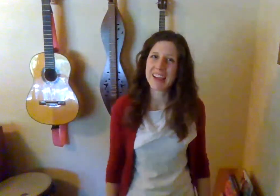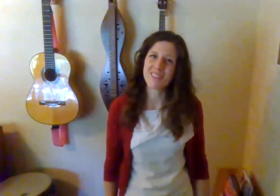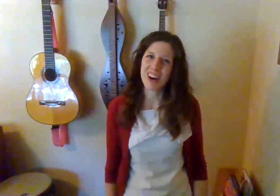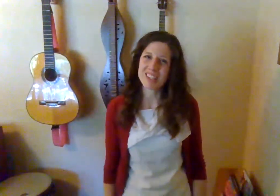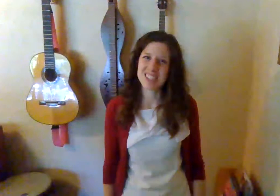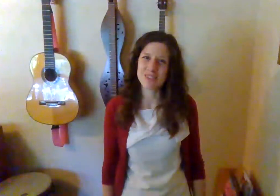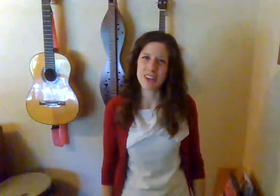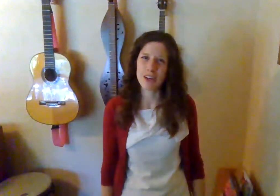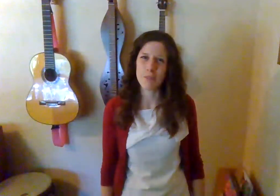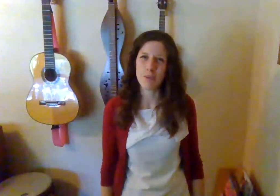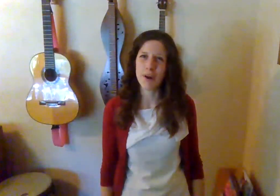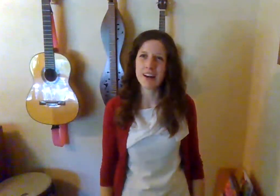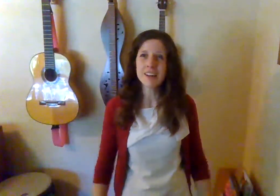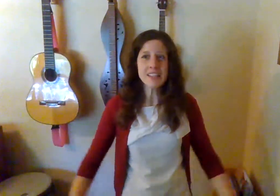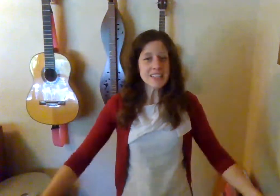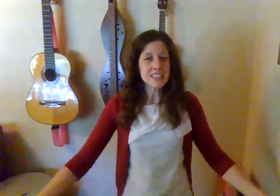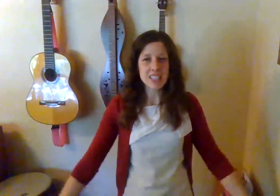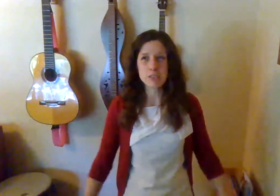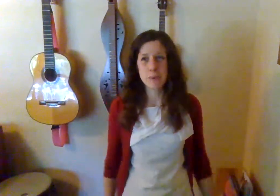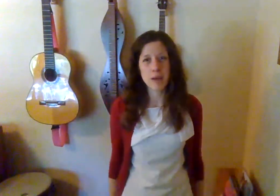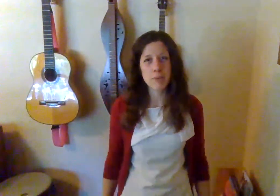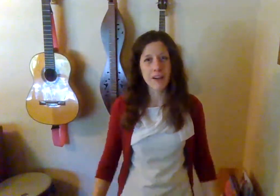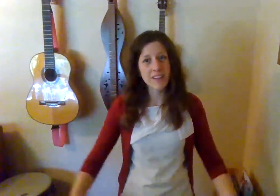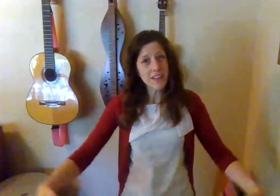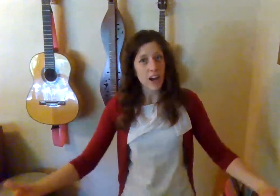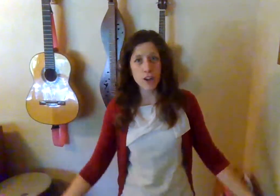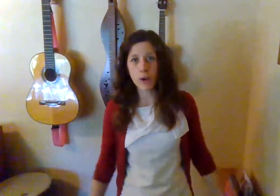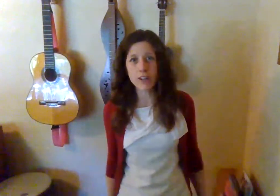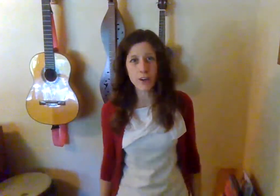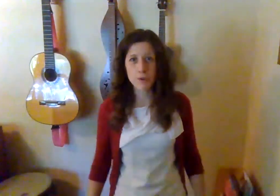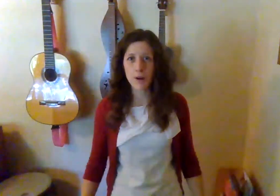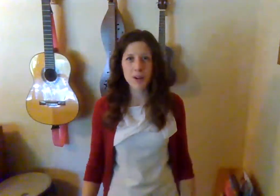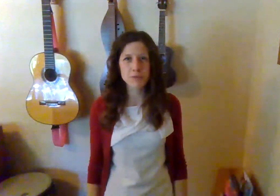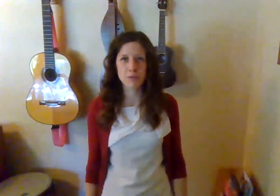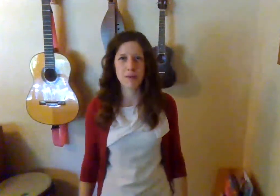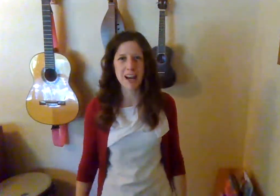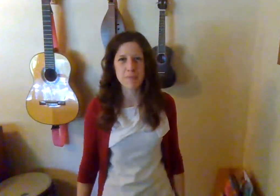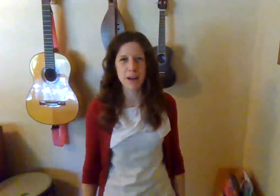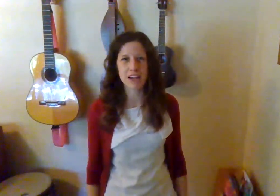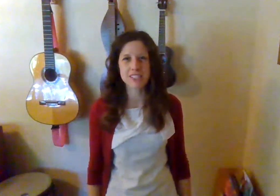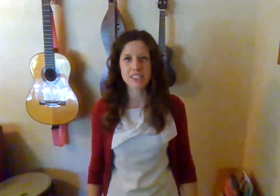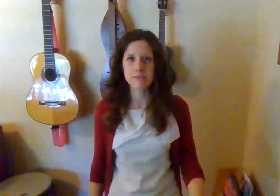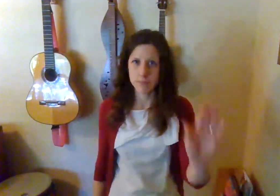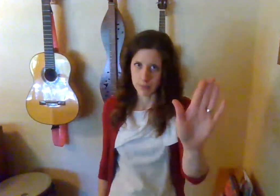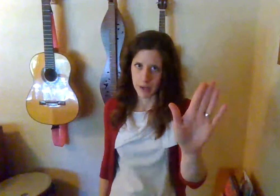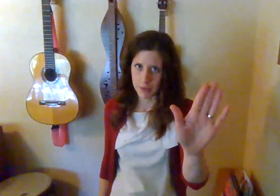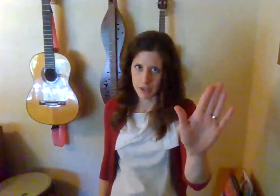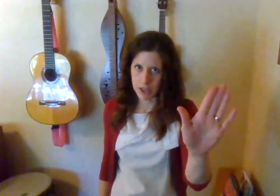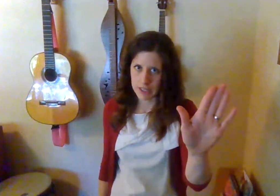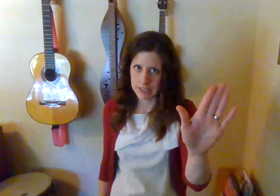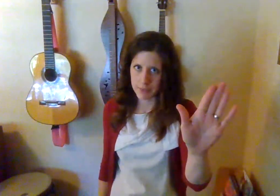and watch this video more. Teach people. Annoy your grown-ups with body percussion. But not when they're trying to sleep.